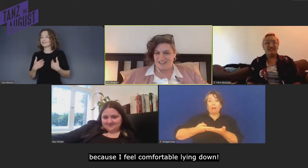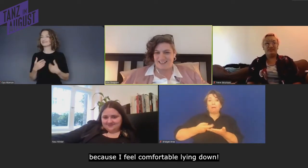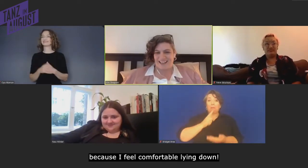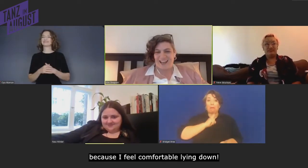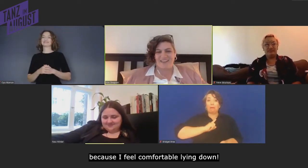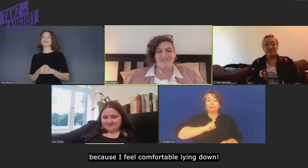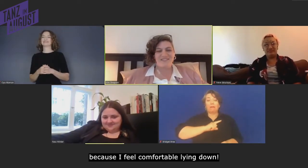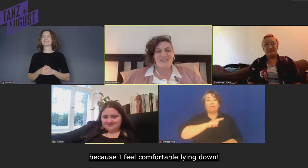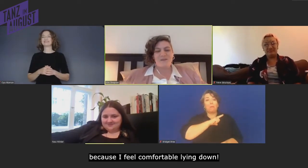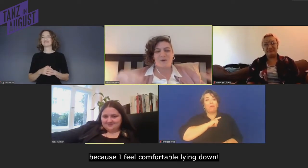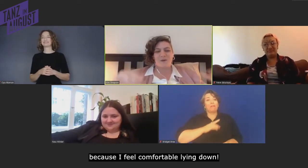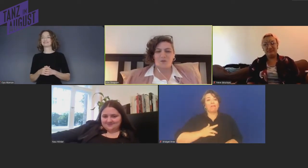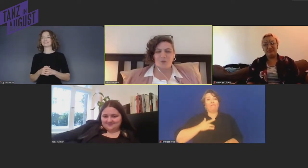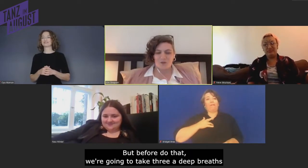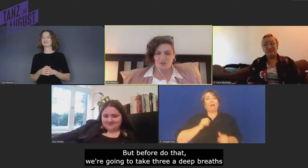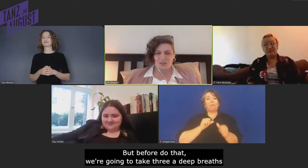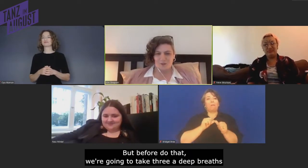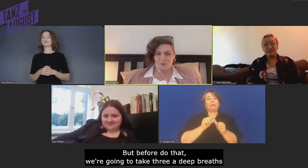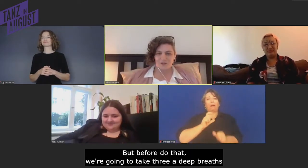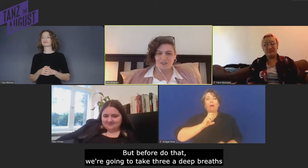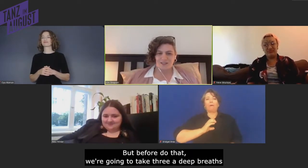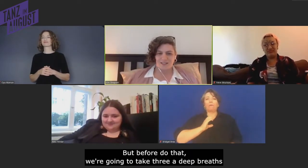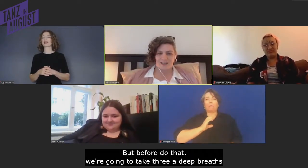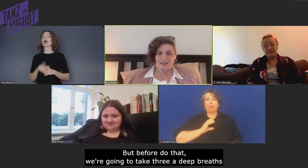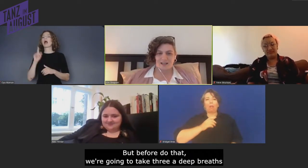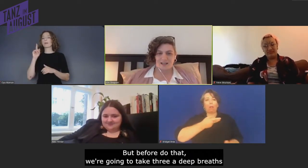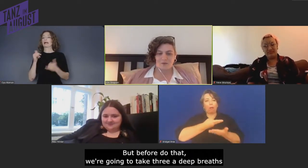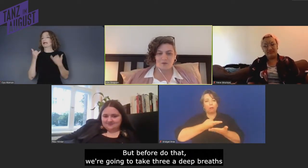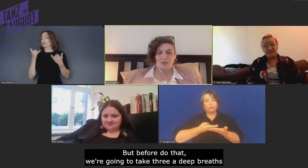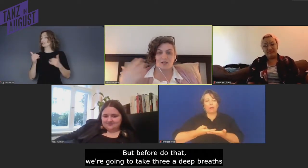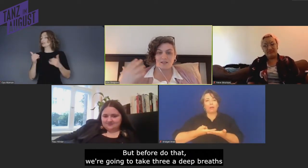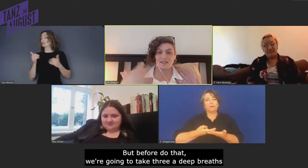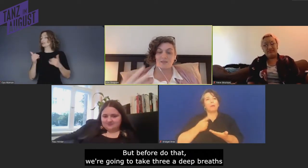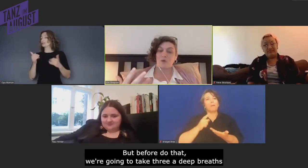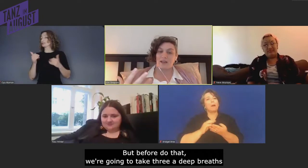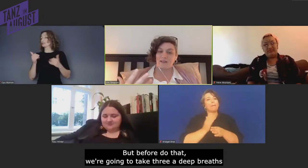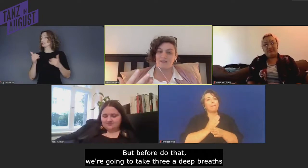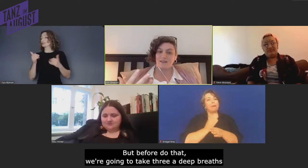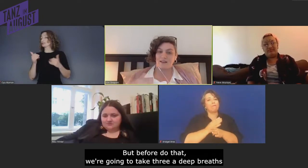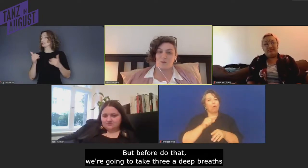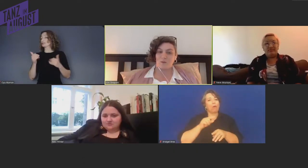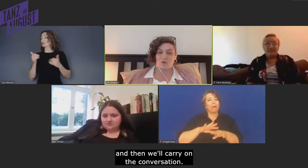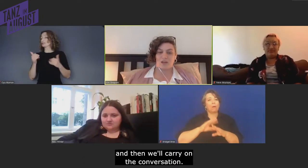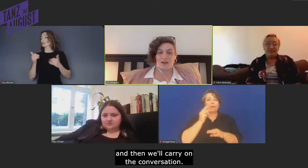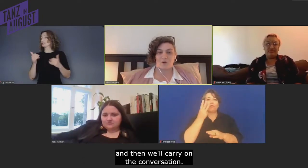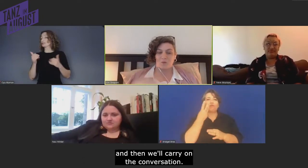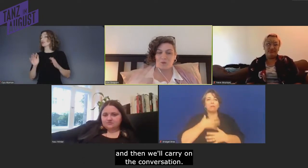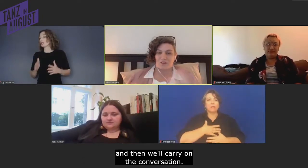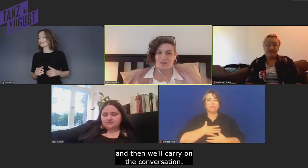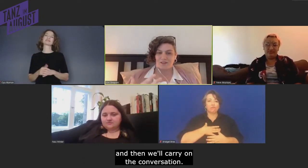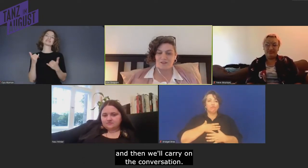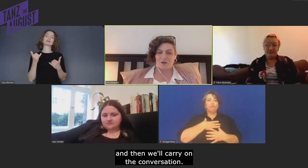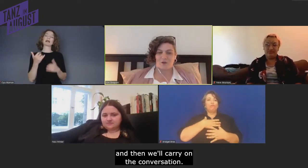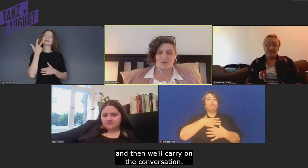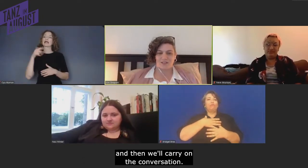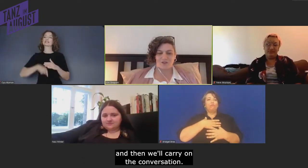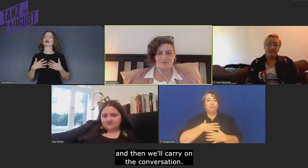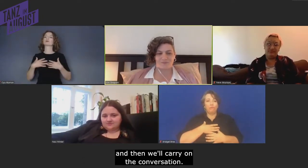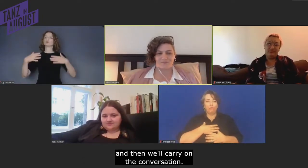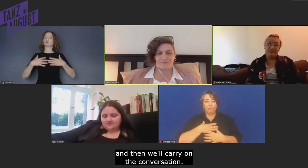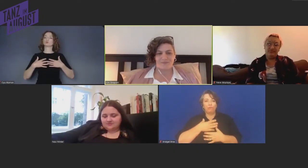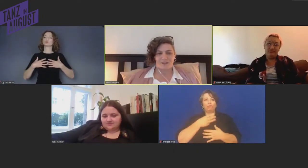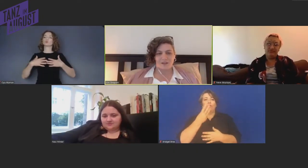down. But before we do that, we're just going to take 3 deep breaths, and then we'll carry on with the